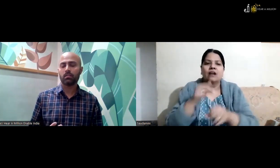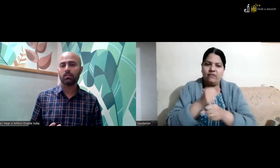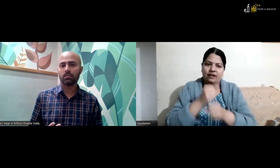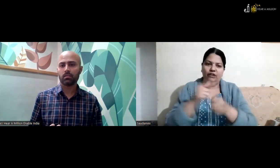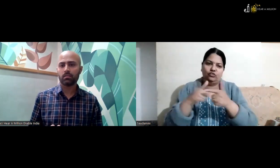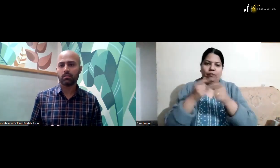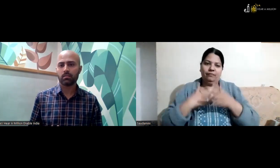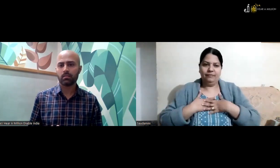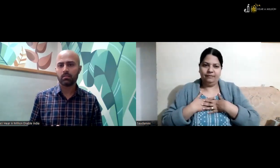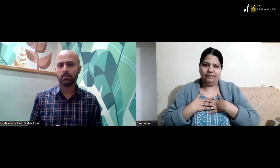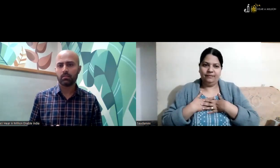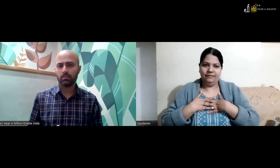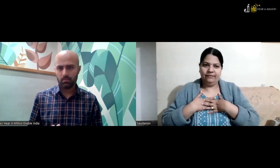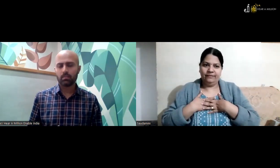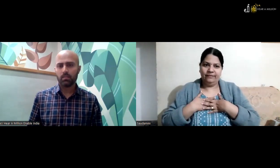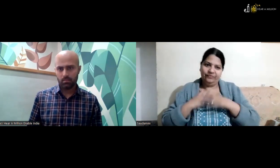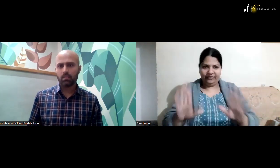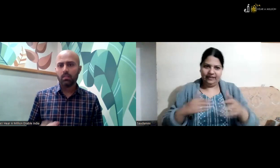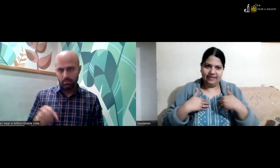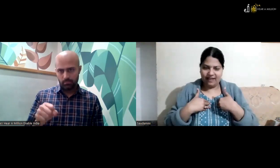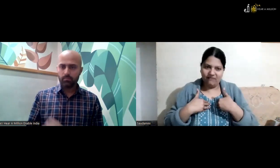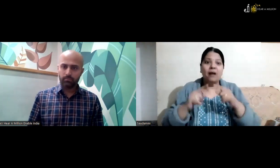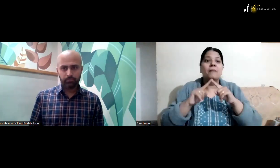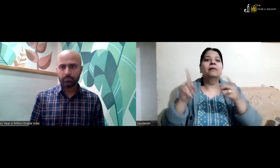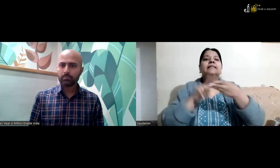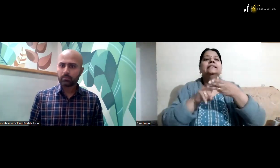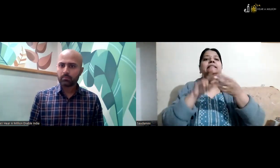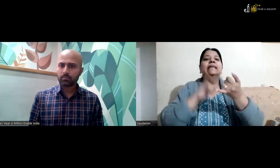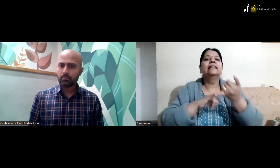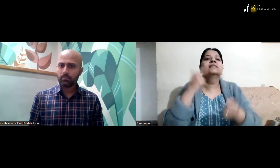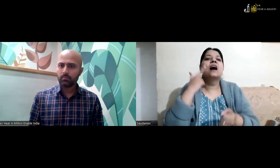and regulations. So if I have a government job, all right.